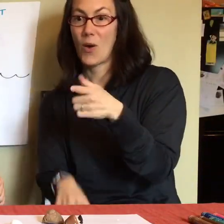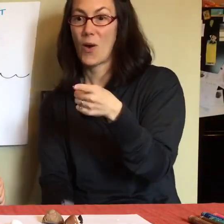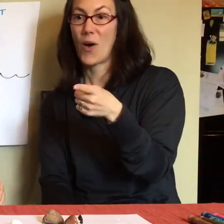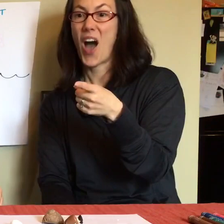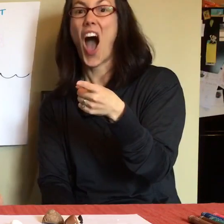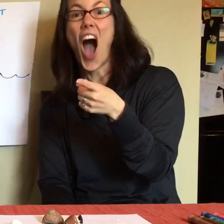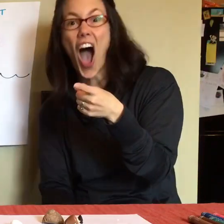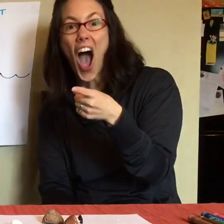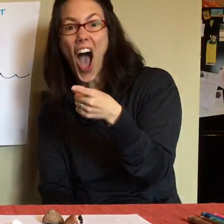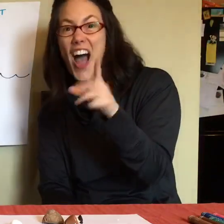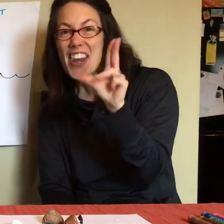No.